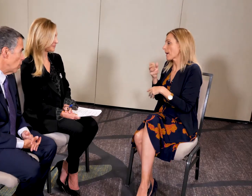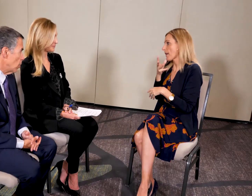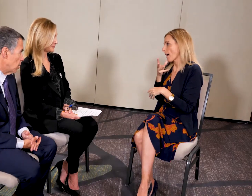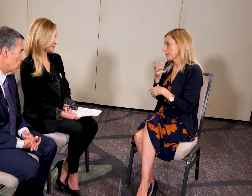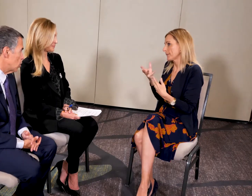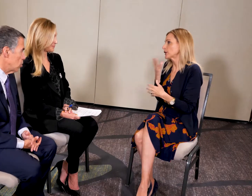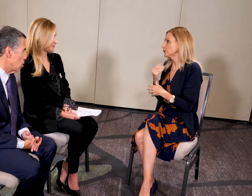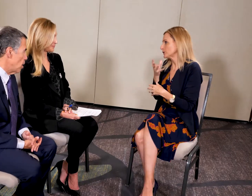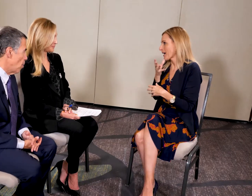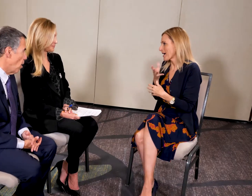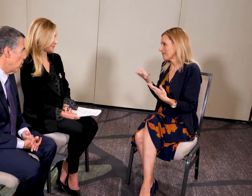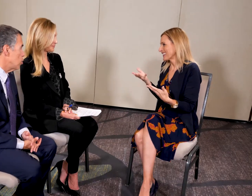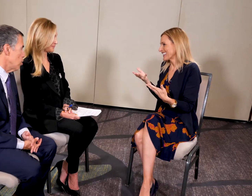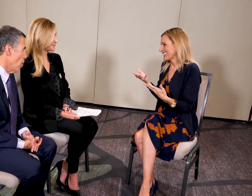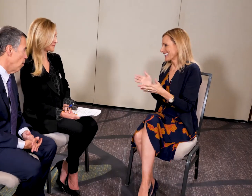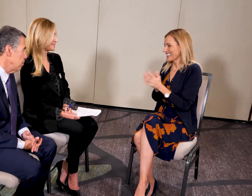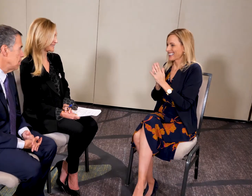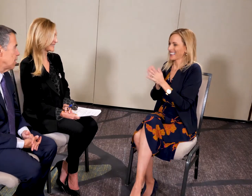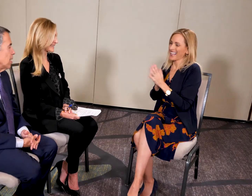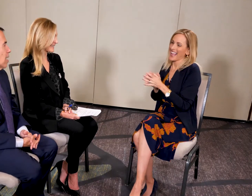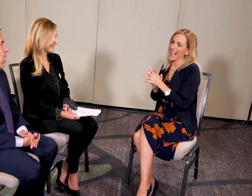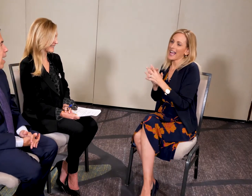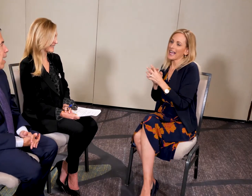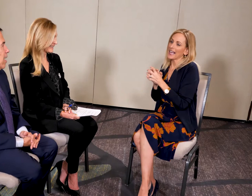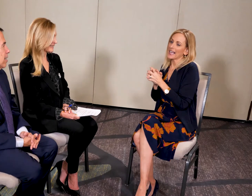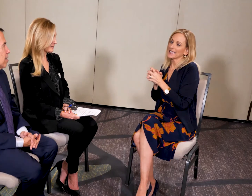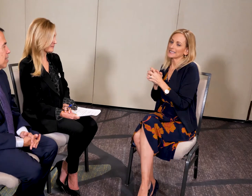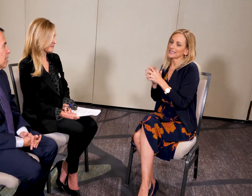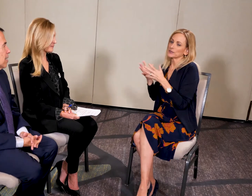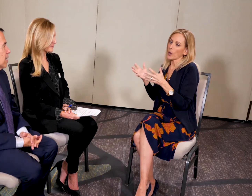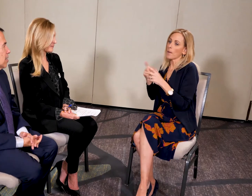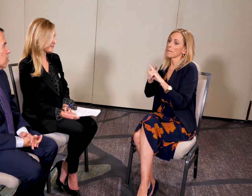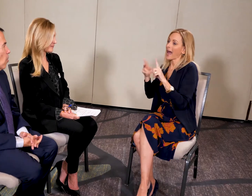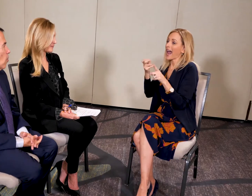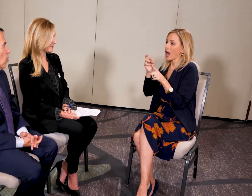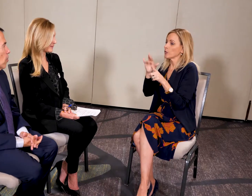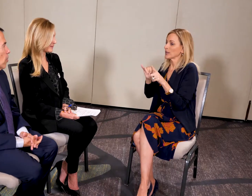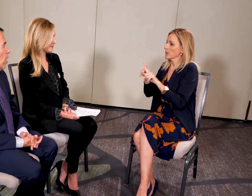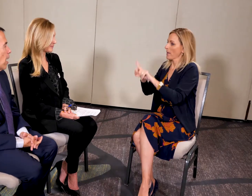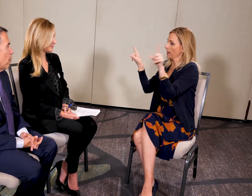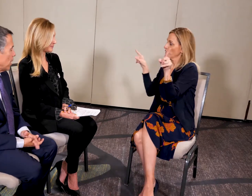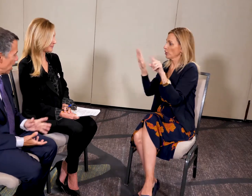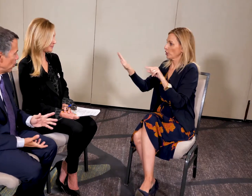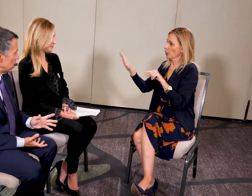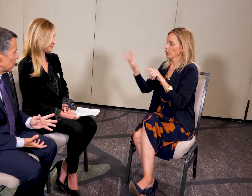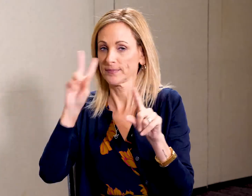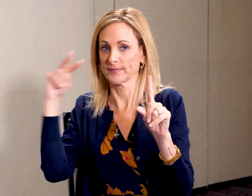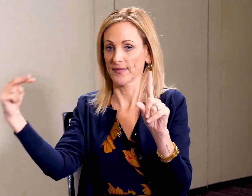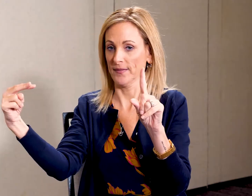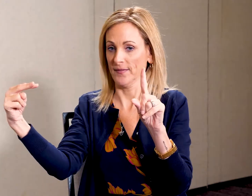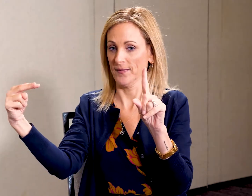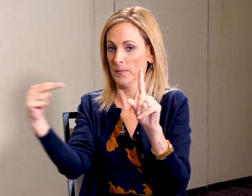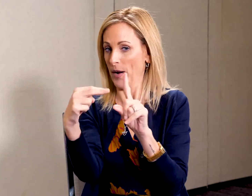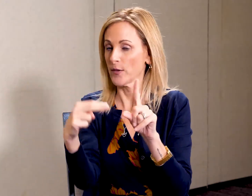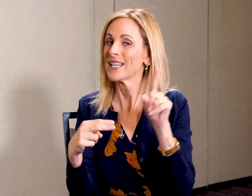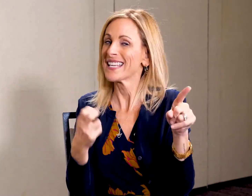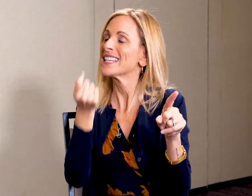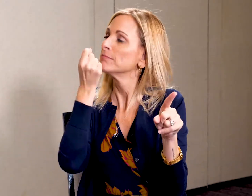being realistic. She was just being a mom, a Jewish mom. And so, but Henry had another perspective.